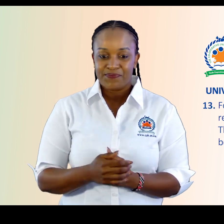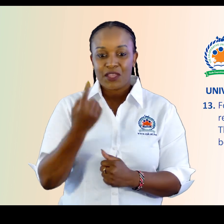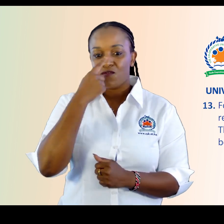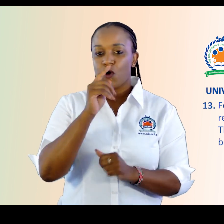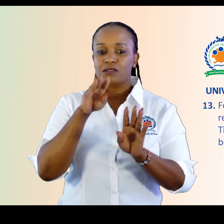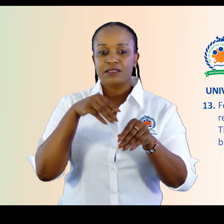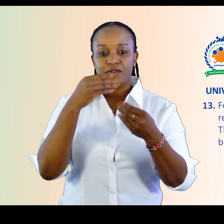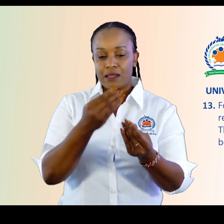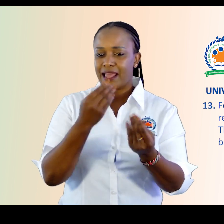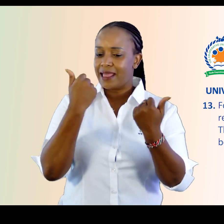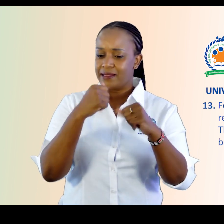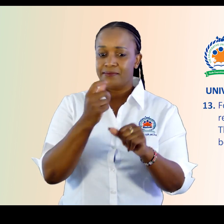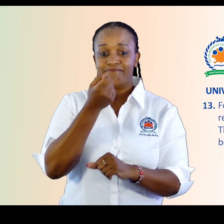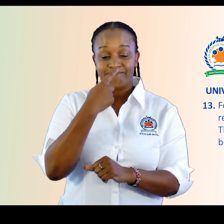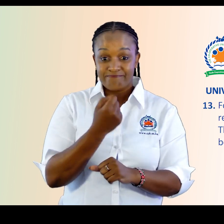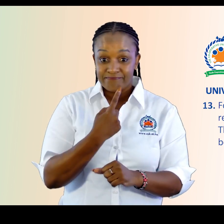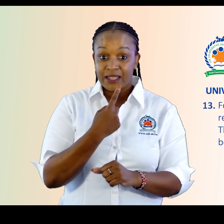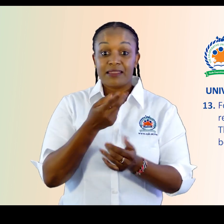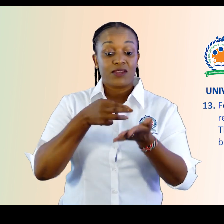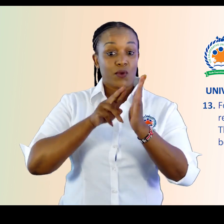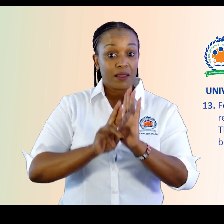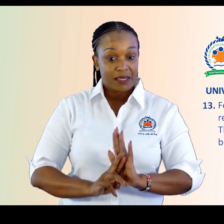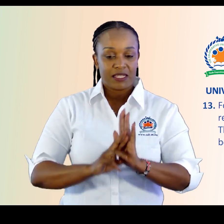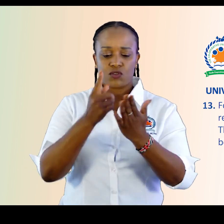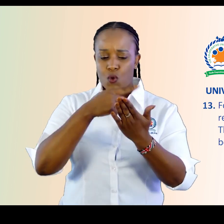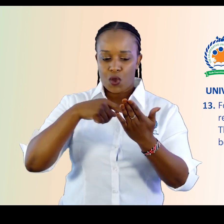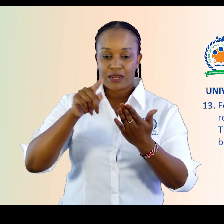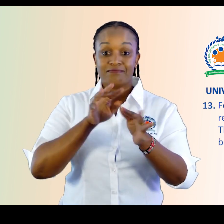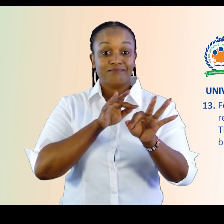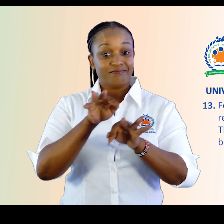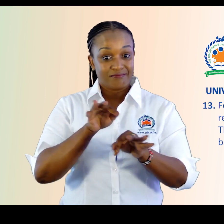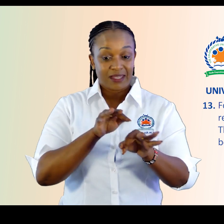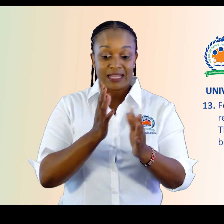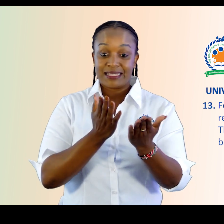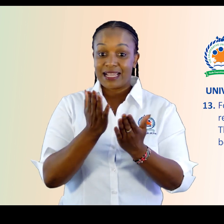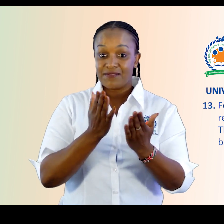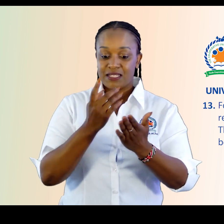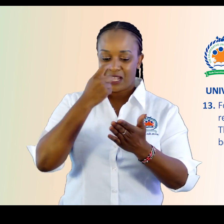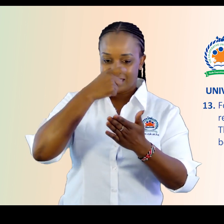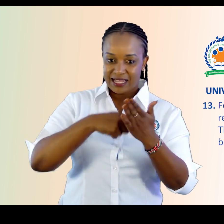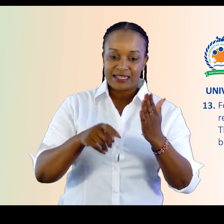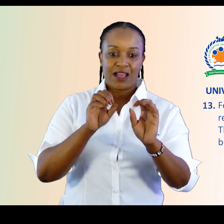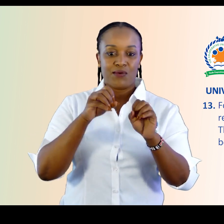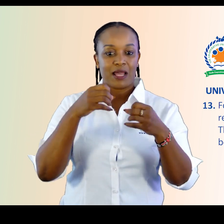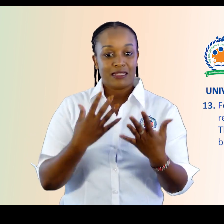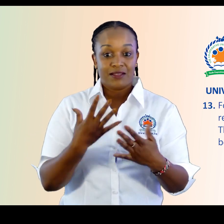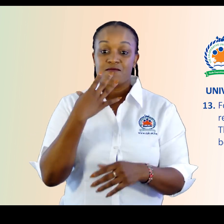For administering parenteral medication, the requirement is a valid prescription. The service is charged at Kenya